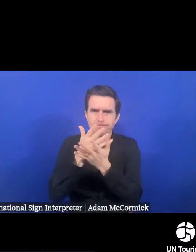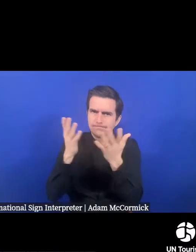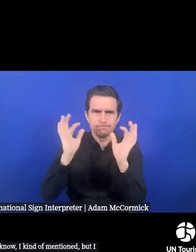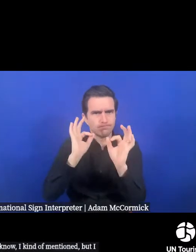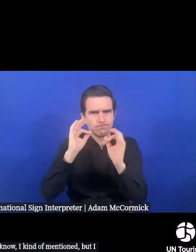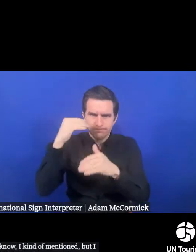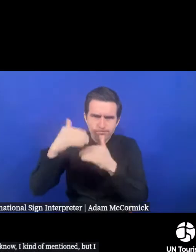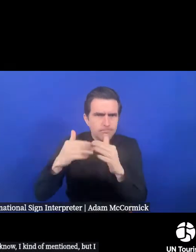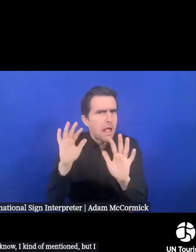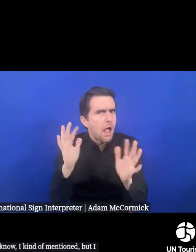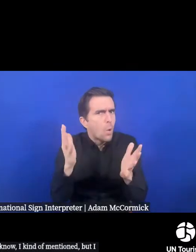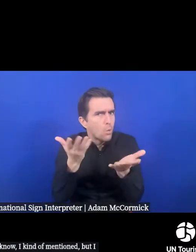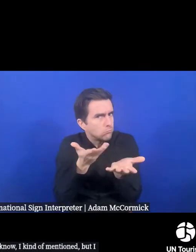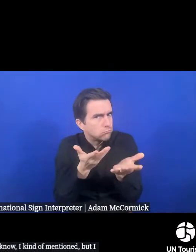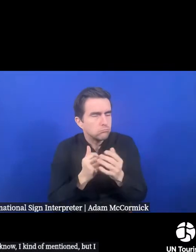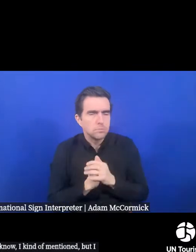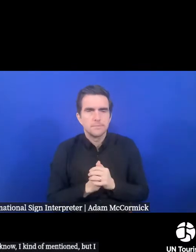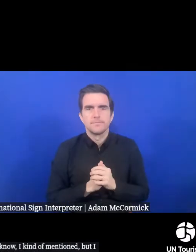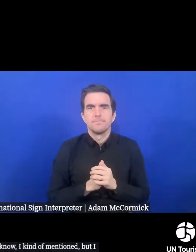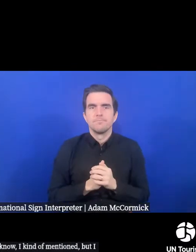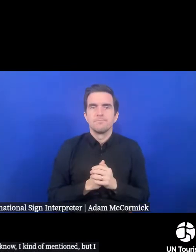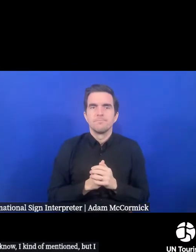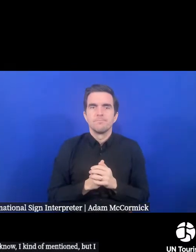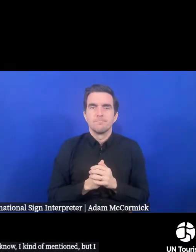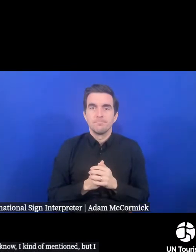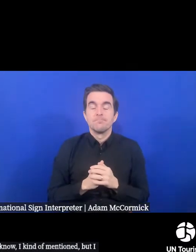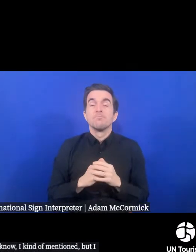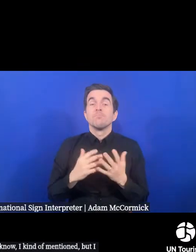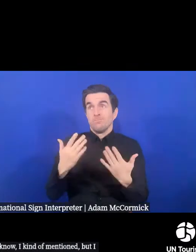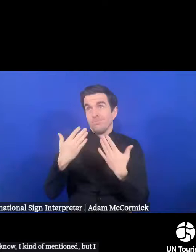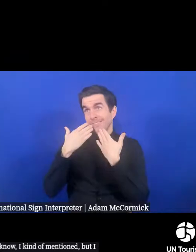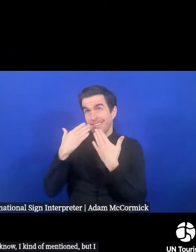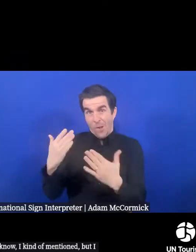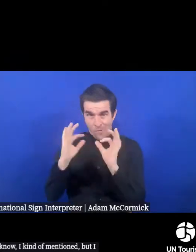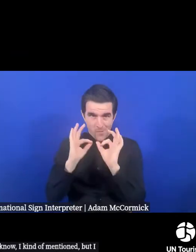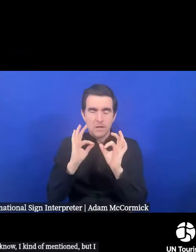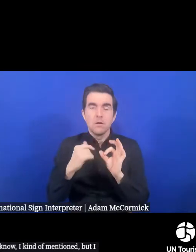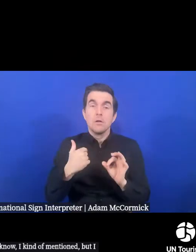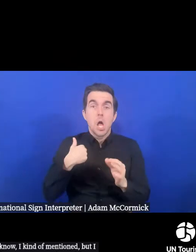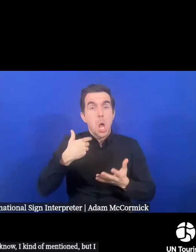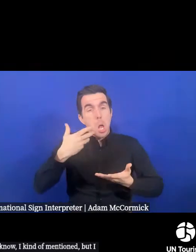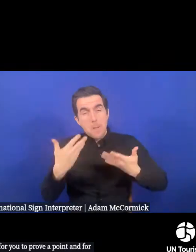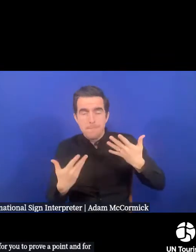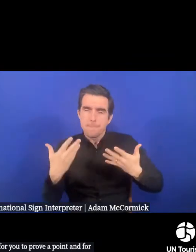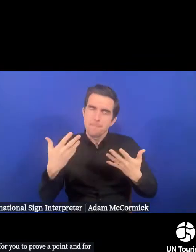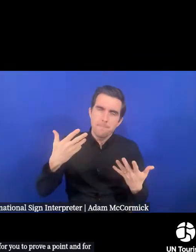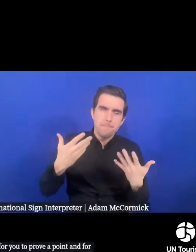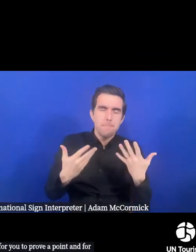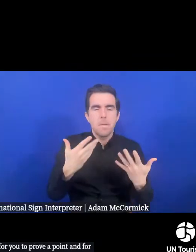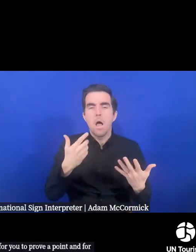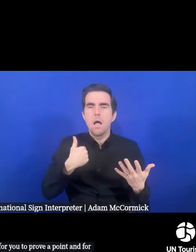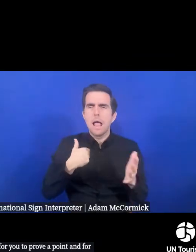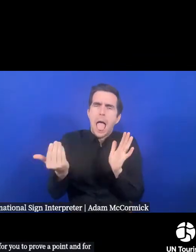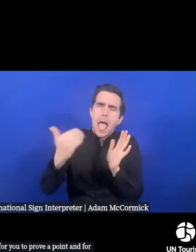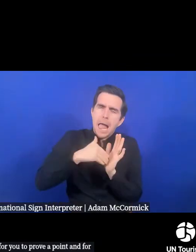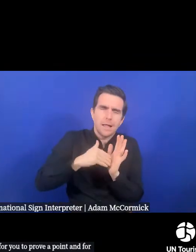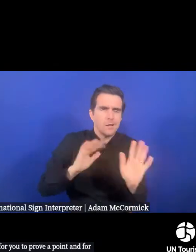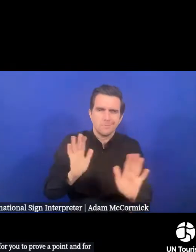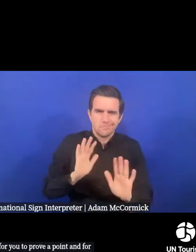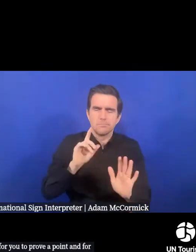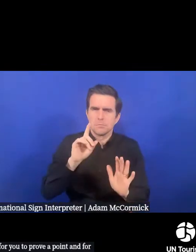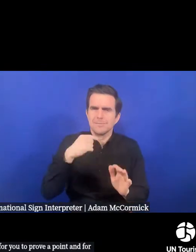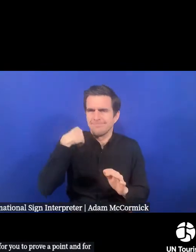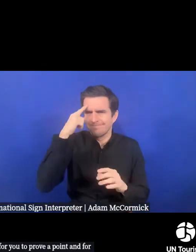because it's very important. For you to prove a point and for you to make yourself to be heard, you need to